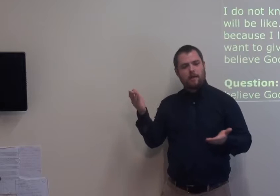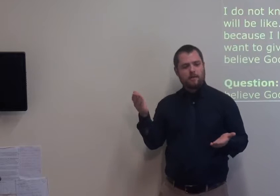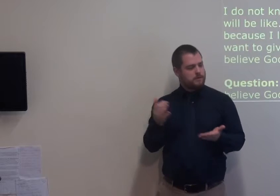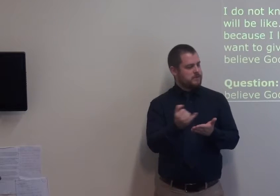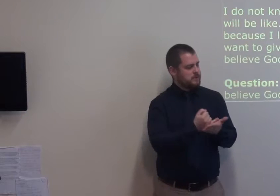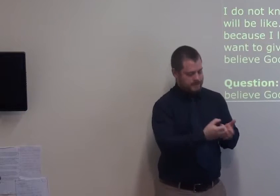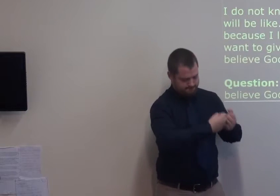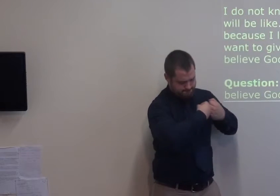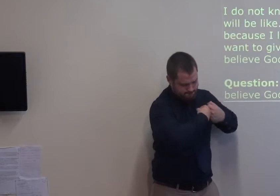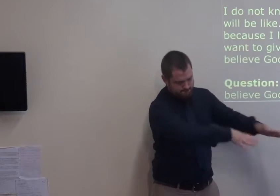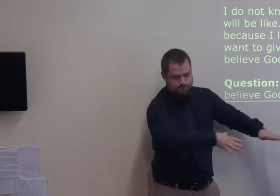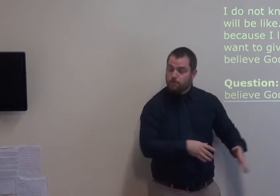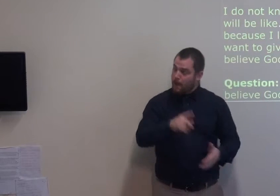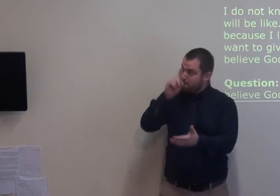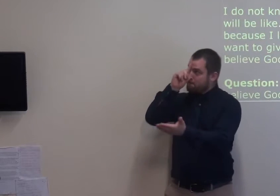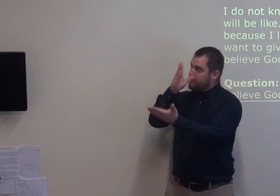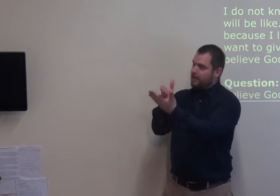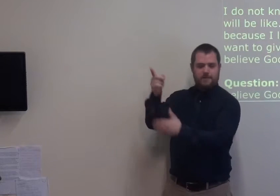I believe God and I follow Him.